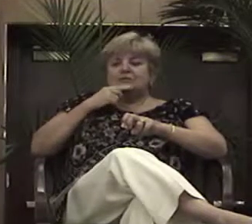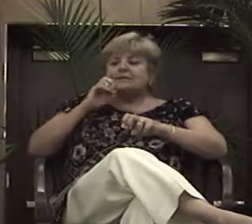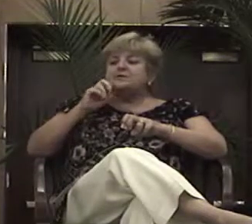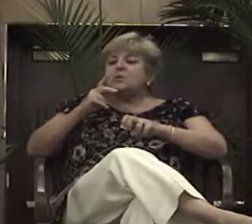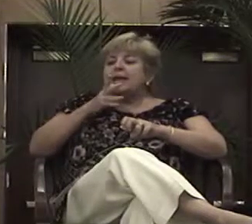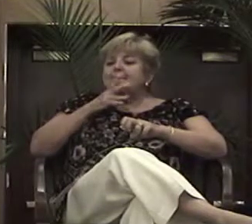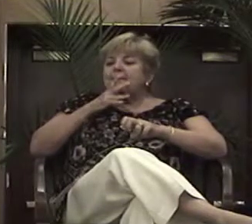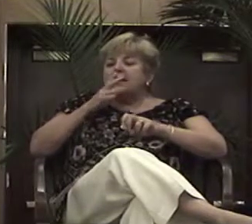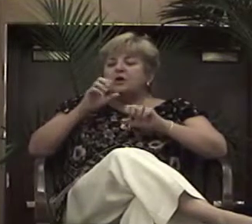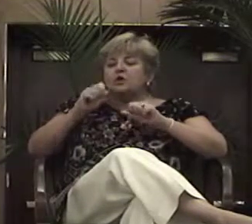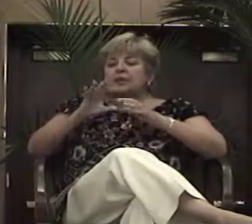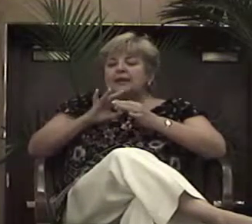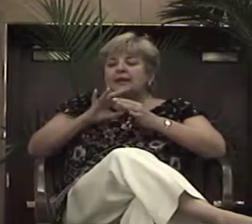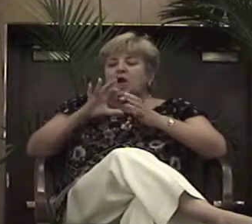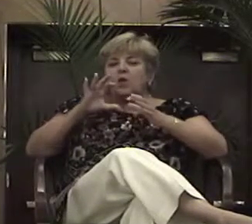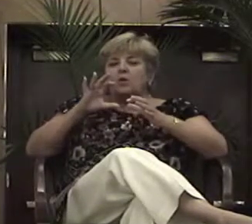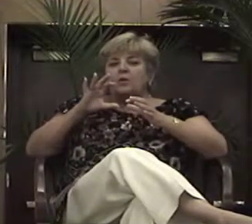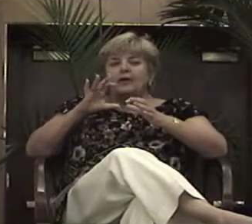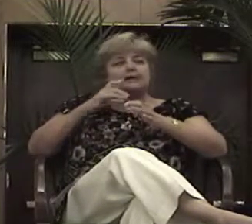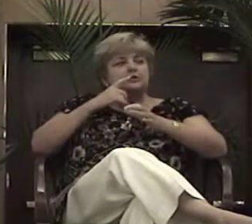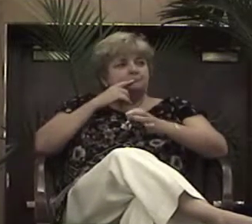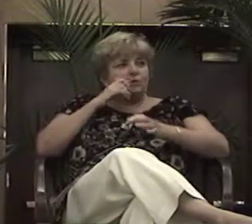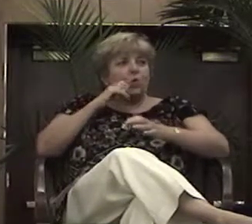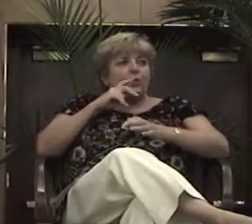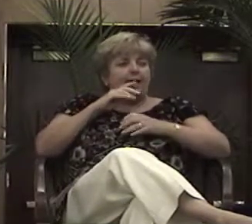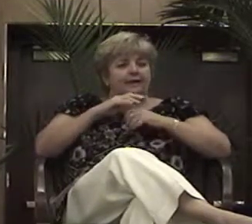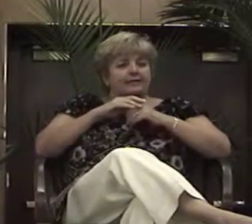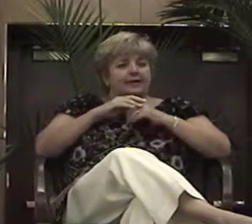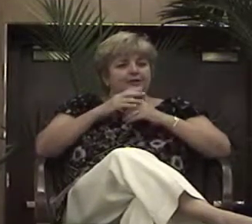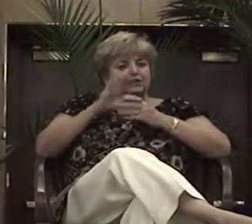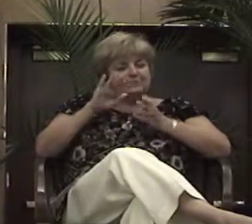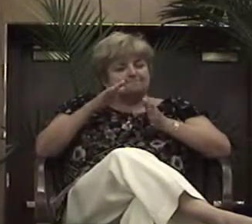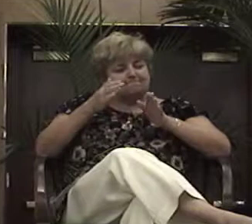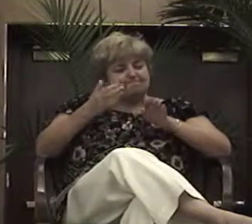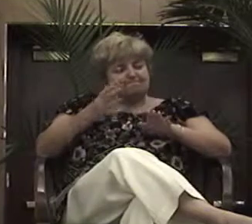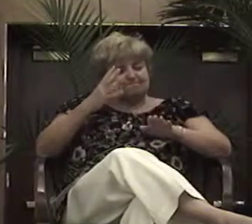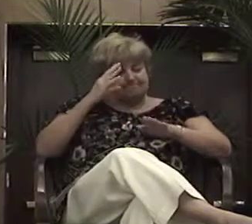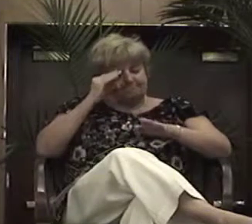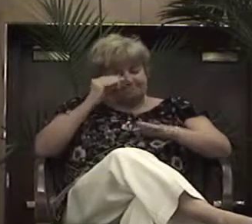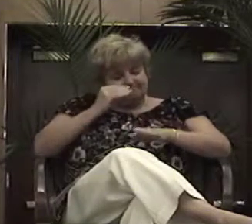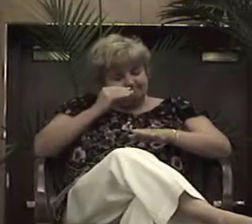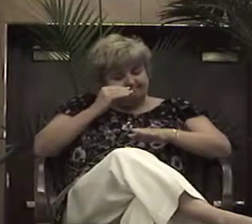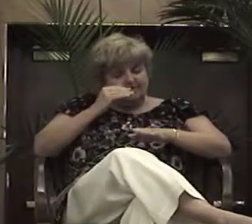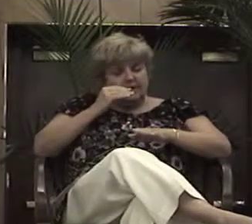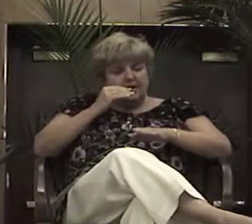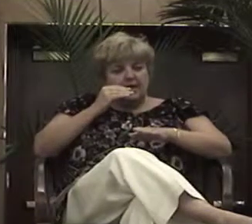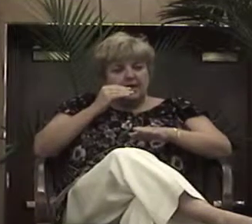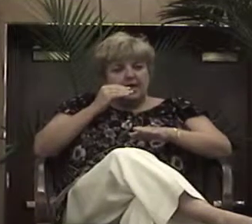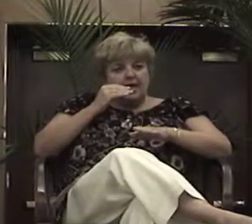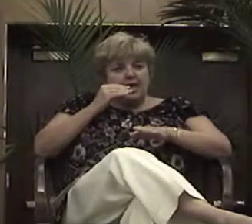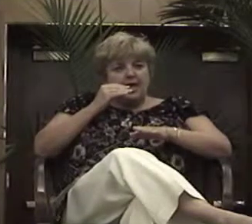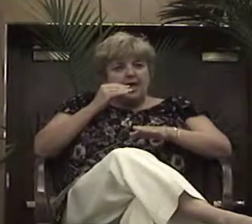go. And she said, okay. And she went. And a government agent brought her will